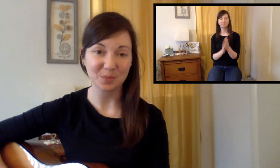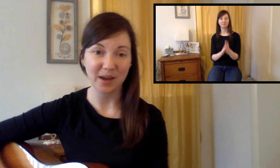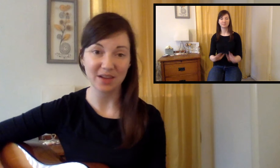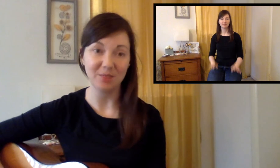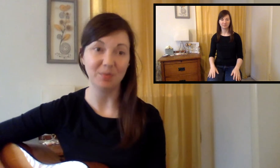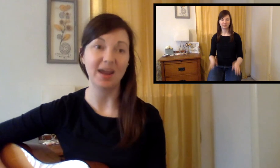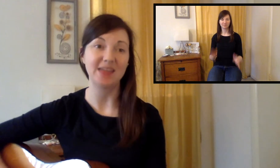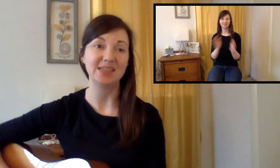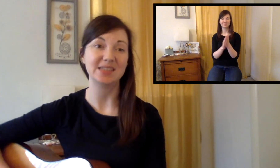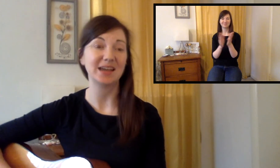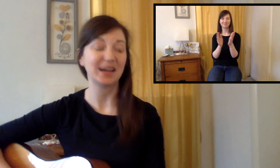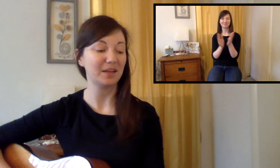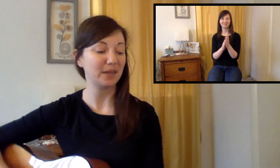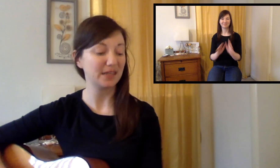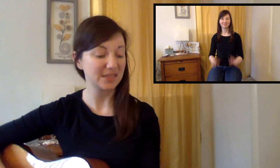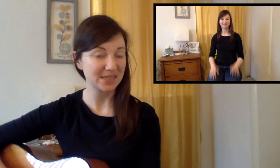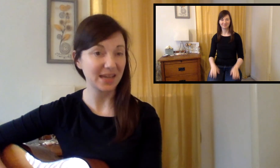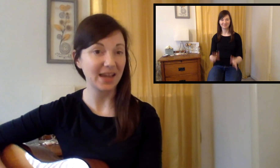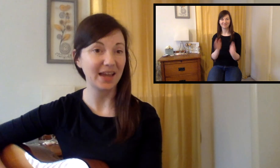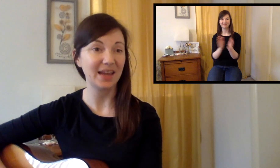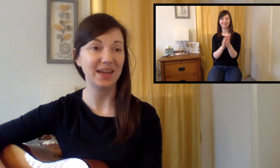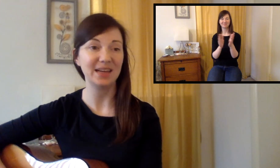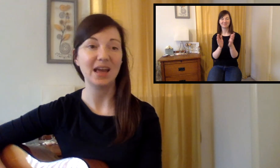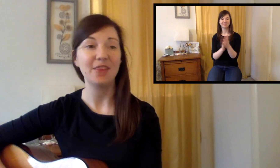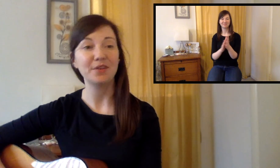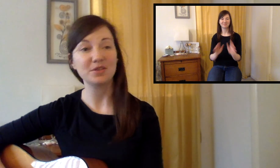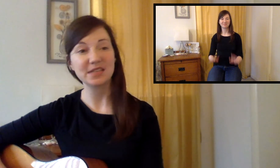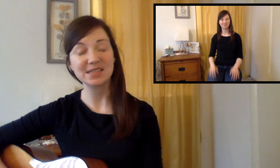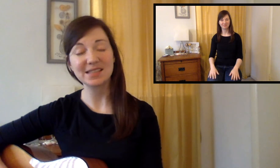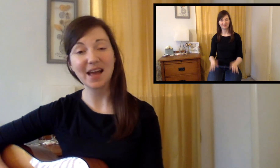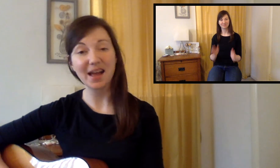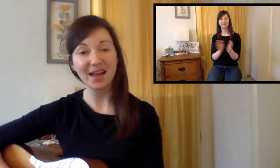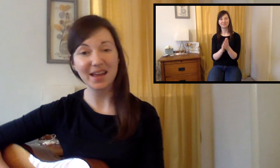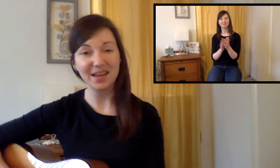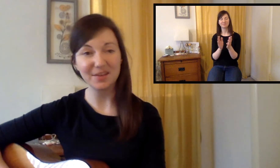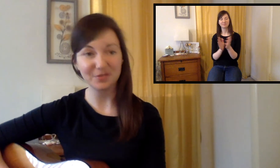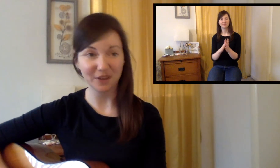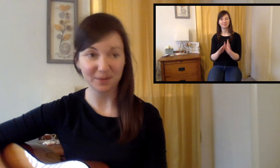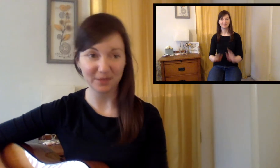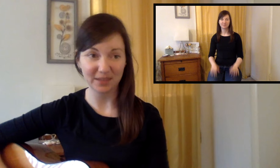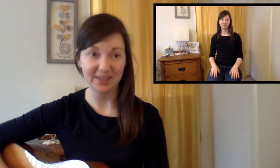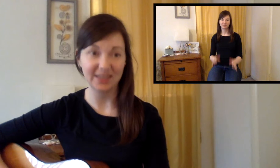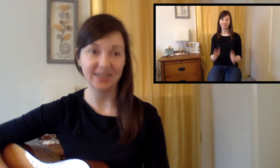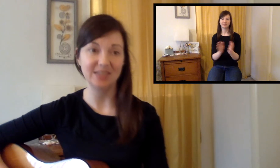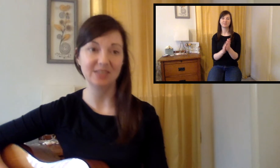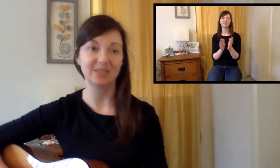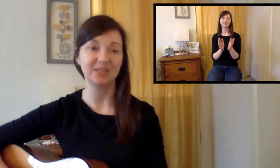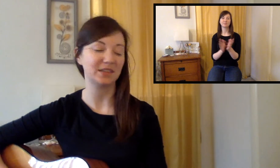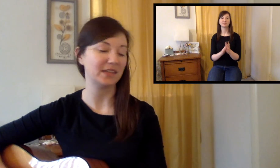the bright diamond sand throws its light from the glittering